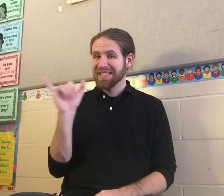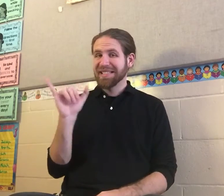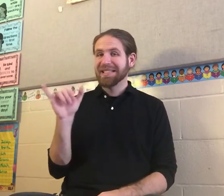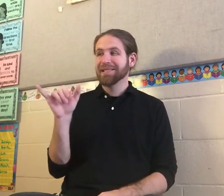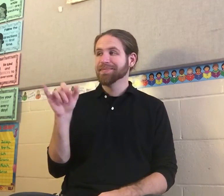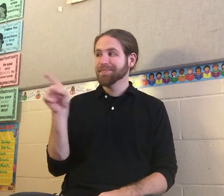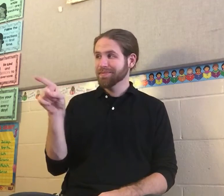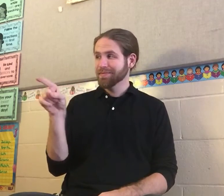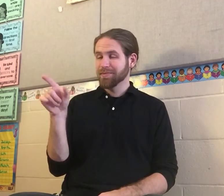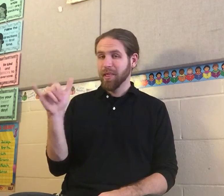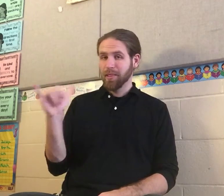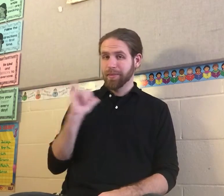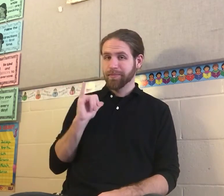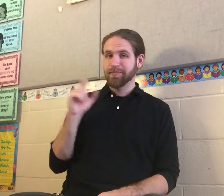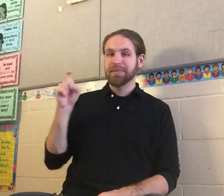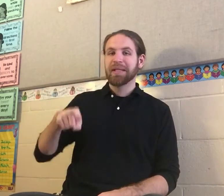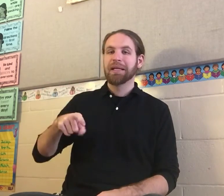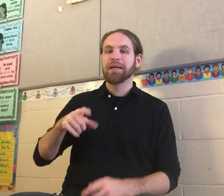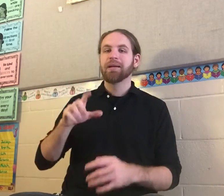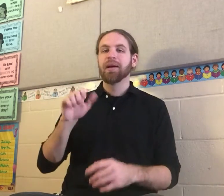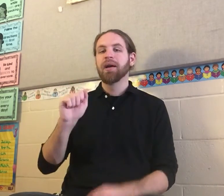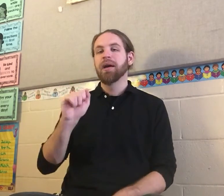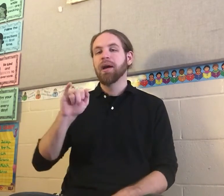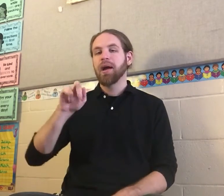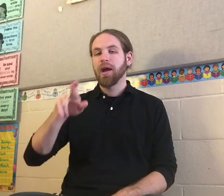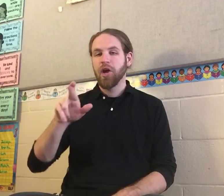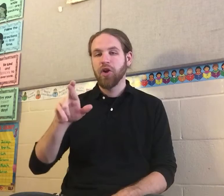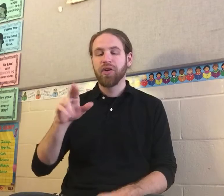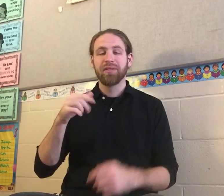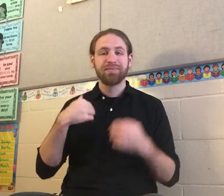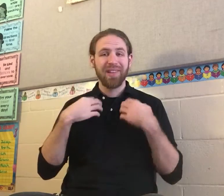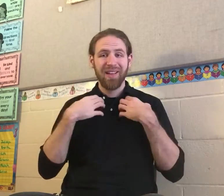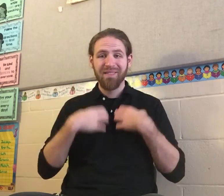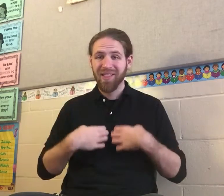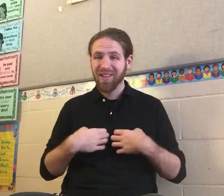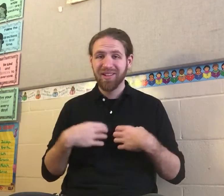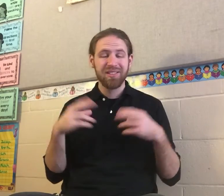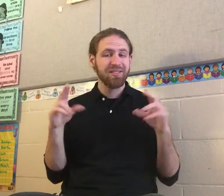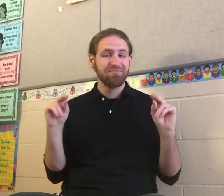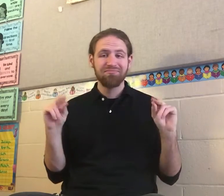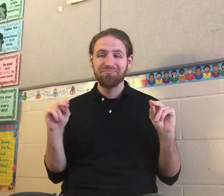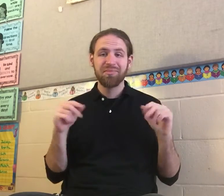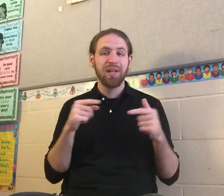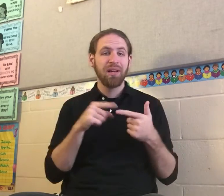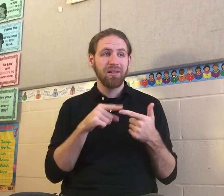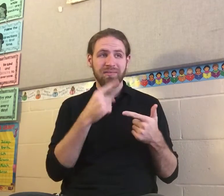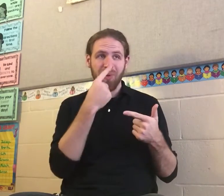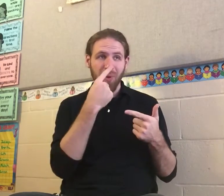live. But they do not have lungs, and they do not take in air through their noses or mouths.